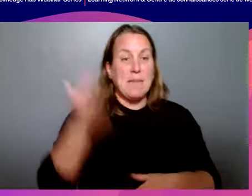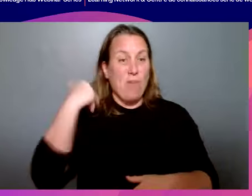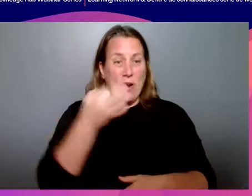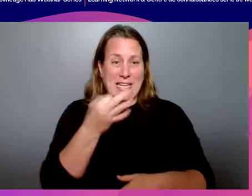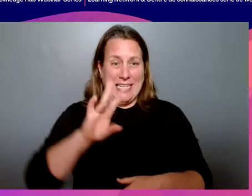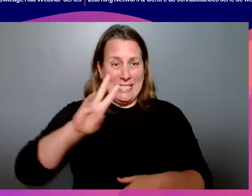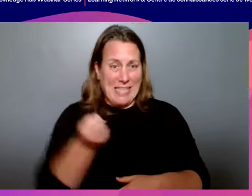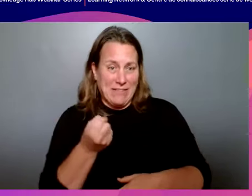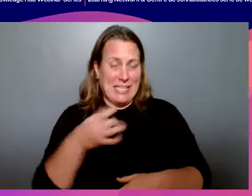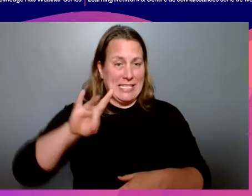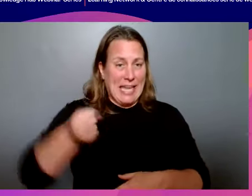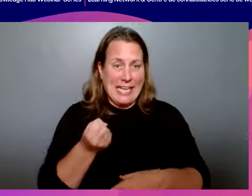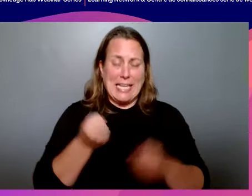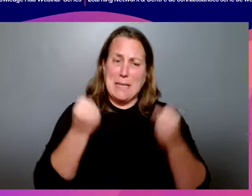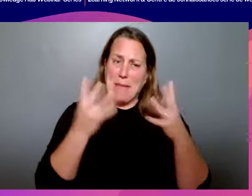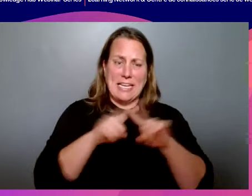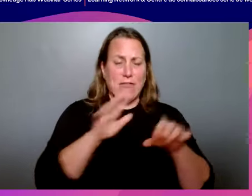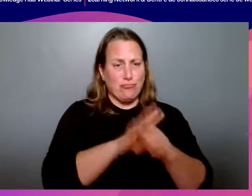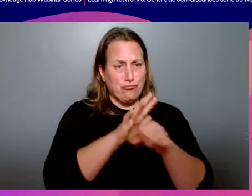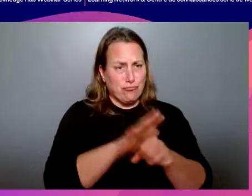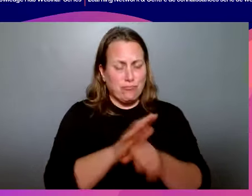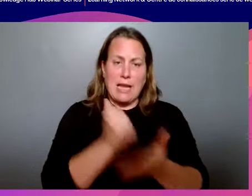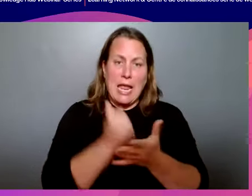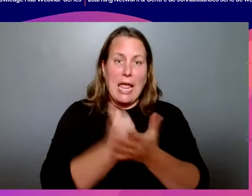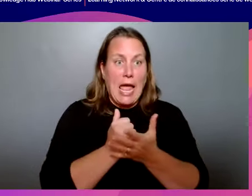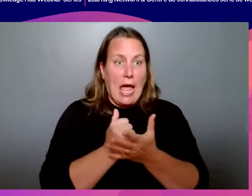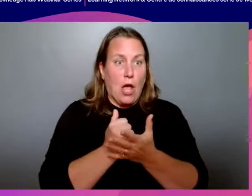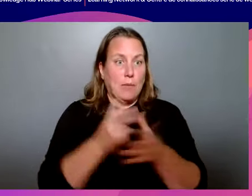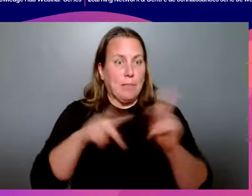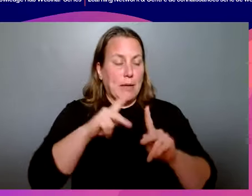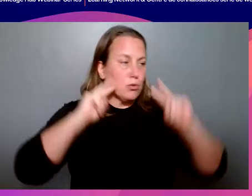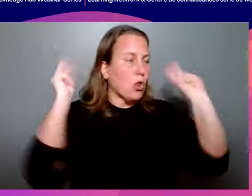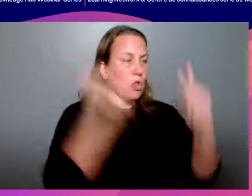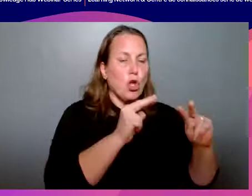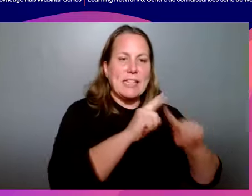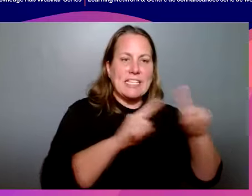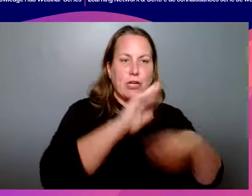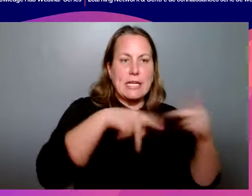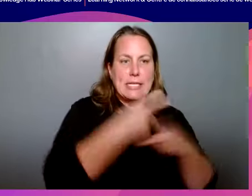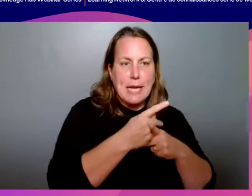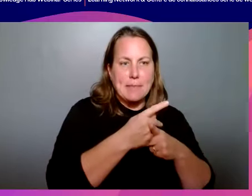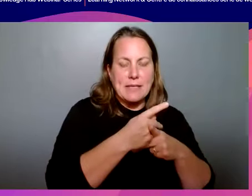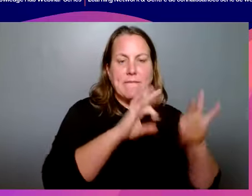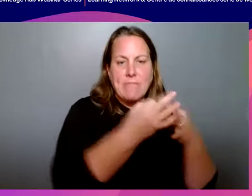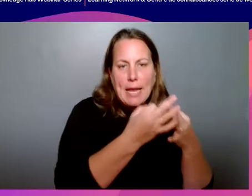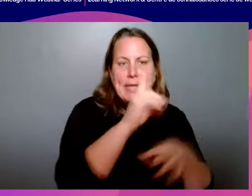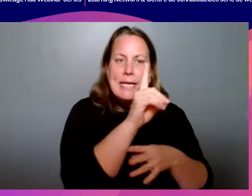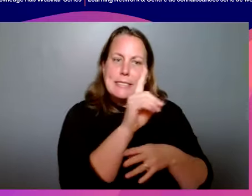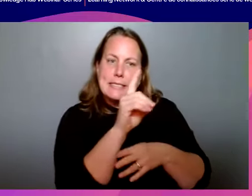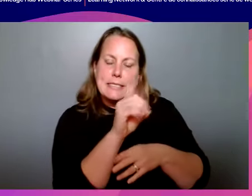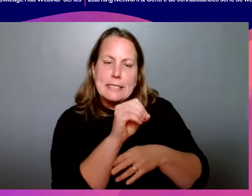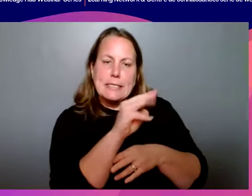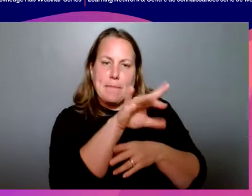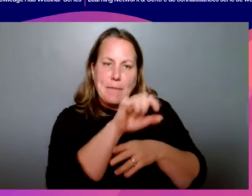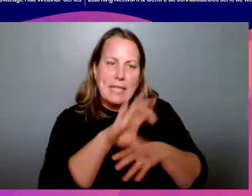a crucial role in bringing attention to domestic violence, but their framing of it as a binary issue depicting the